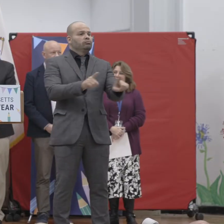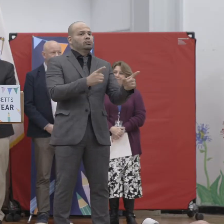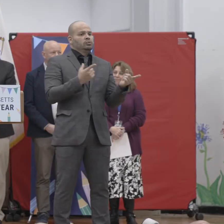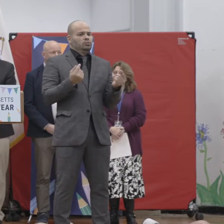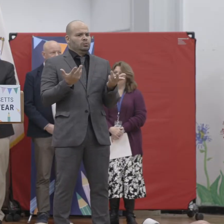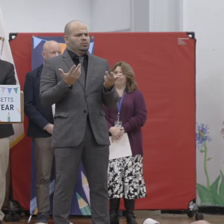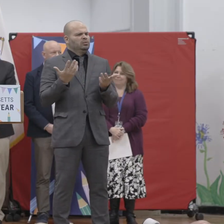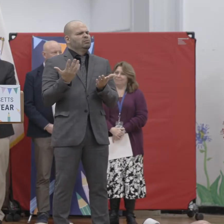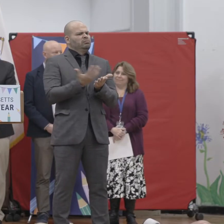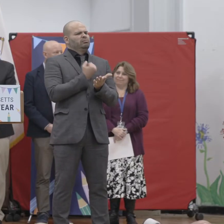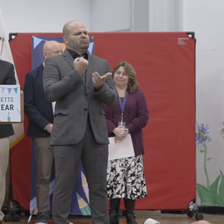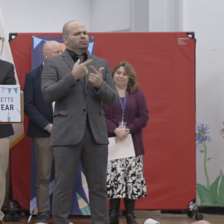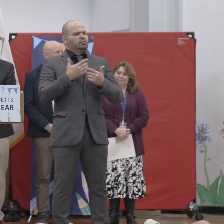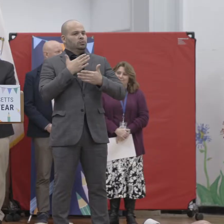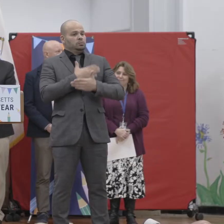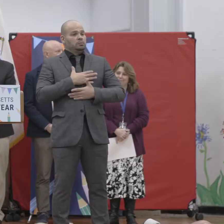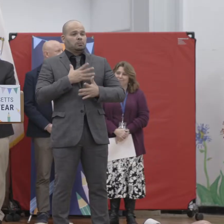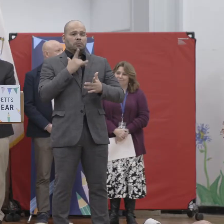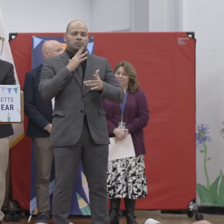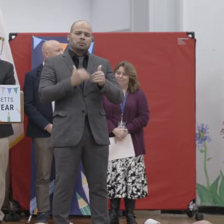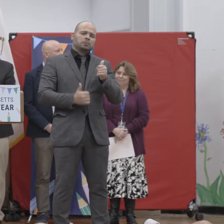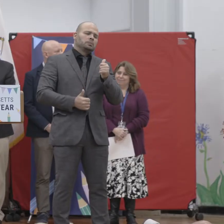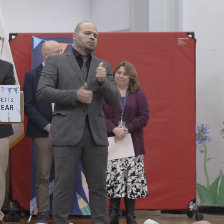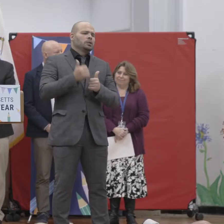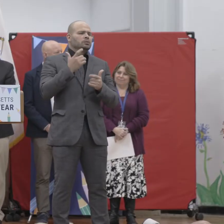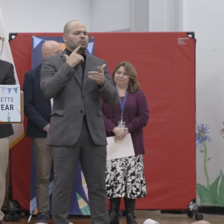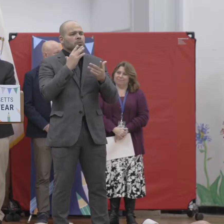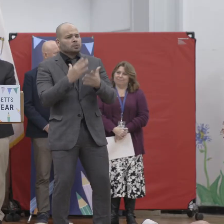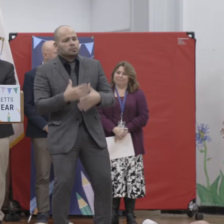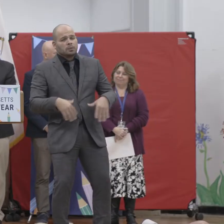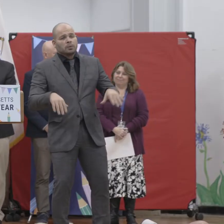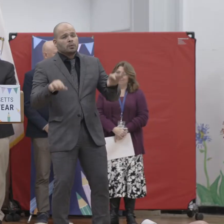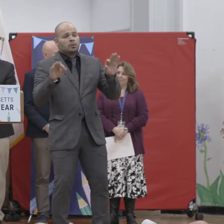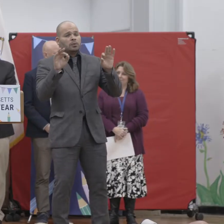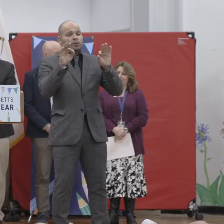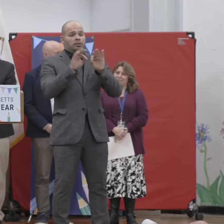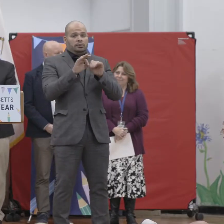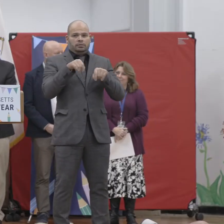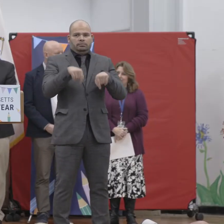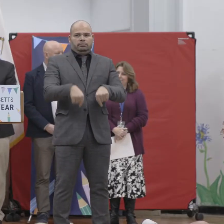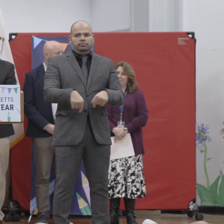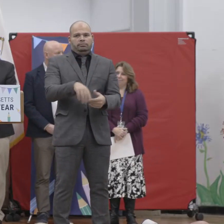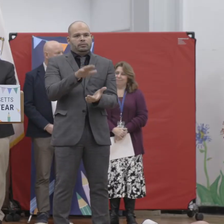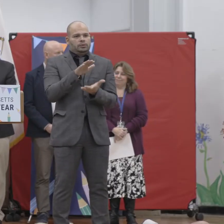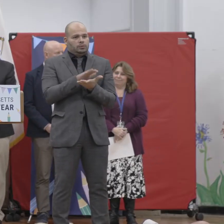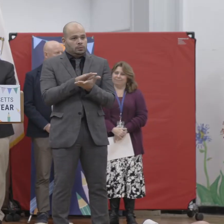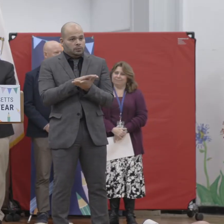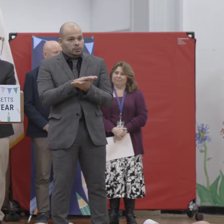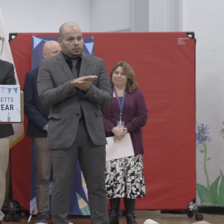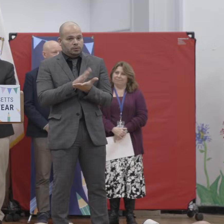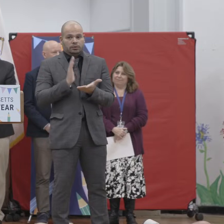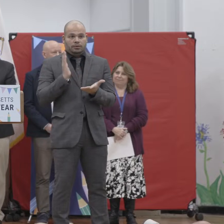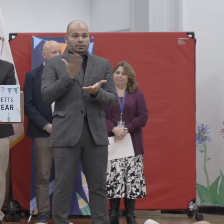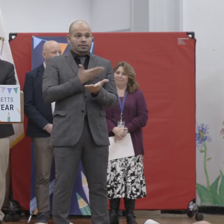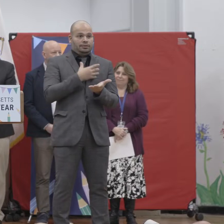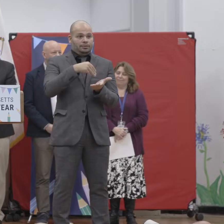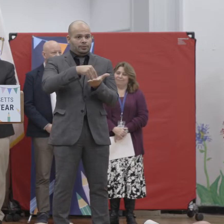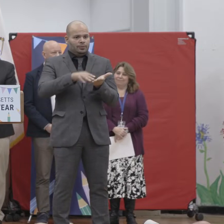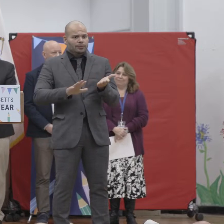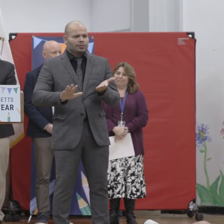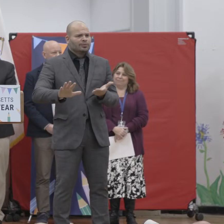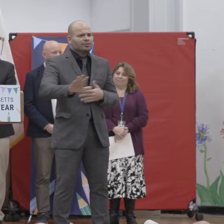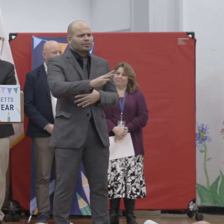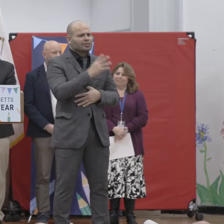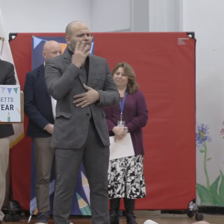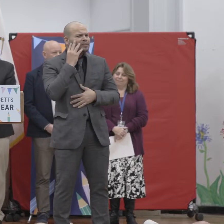most important are what happens in our schools. What happens to our students and the opportunities that you have to